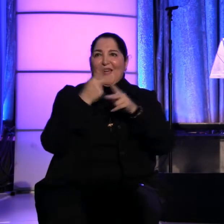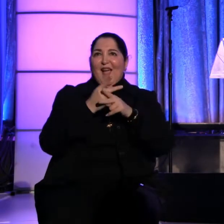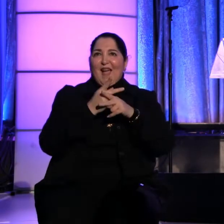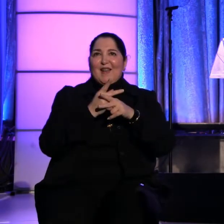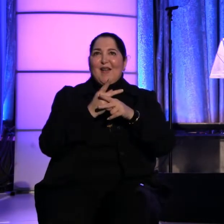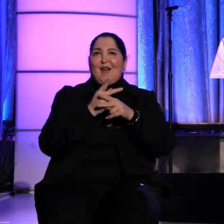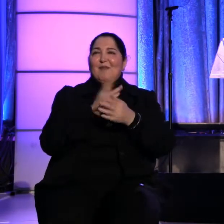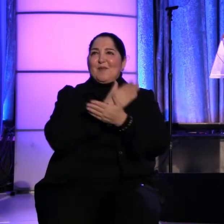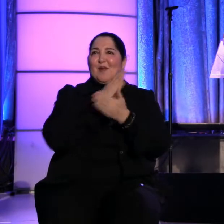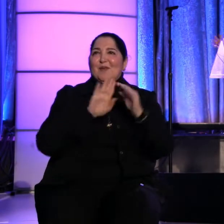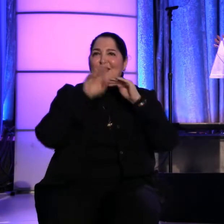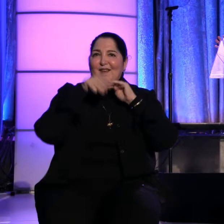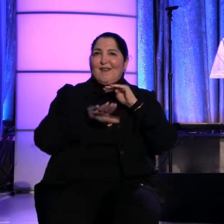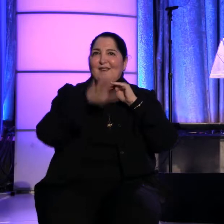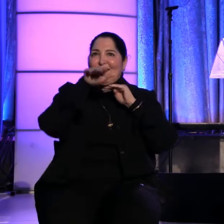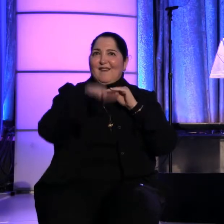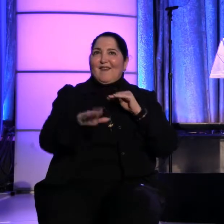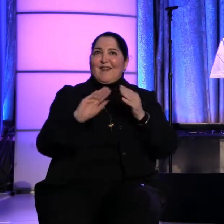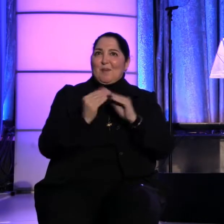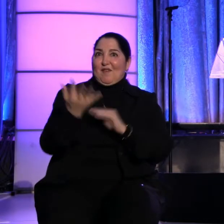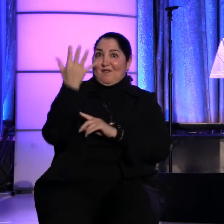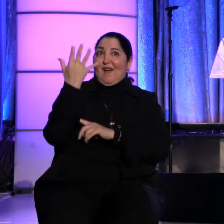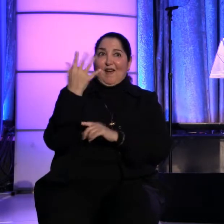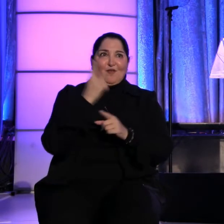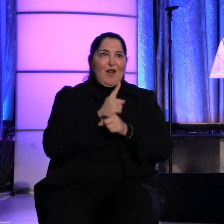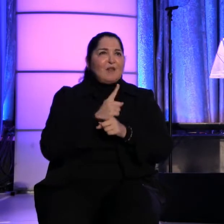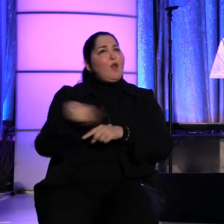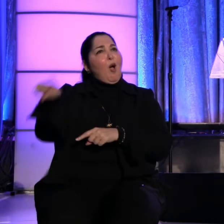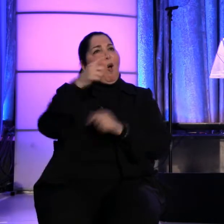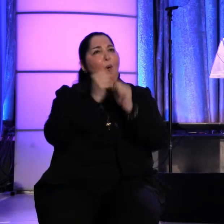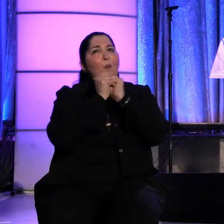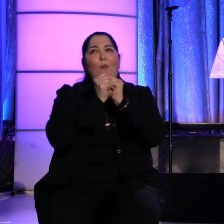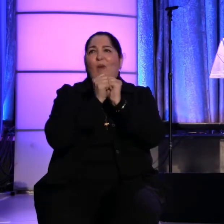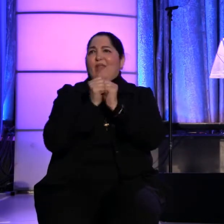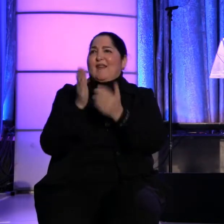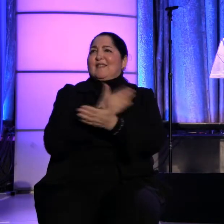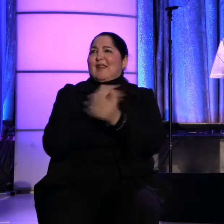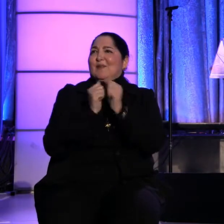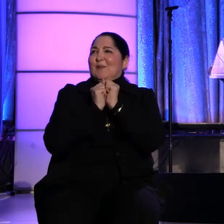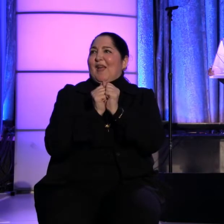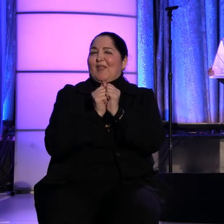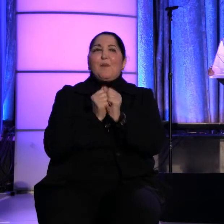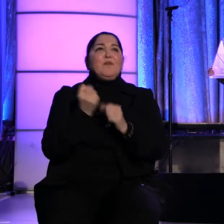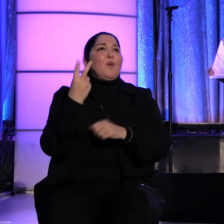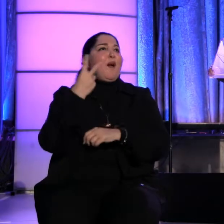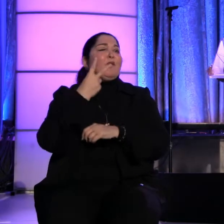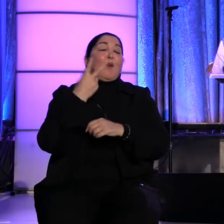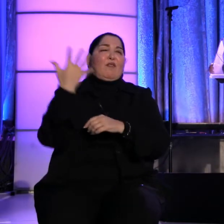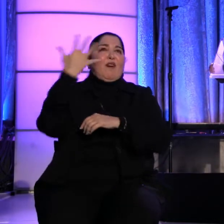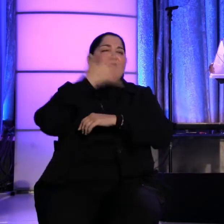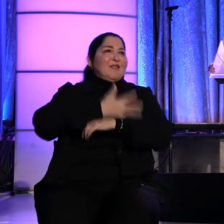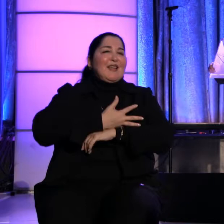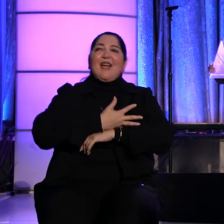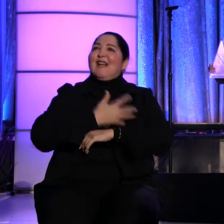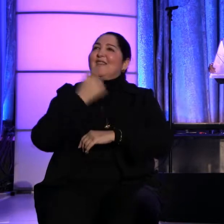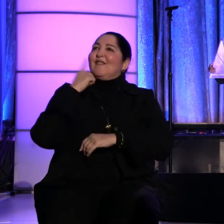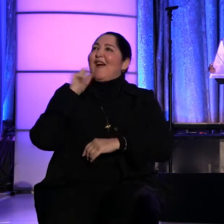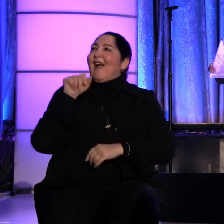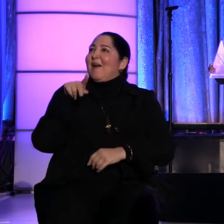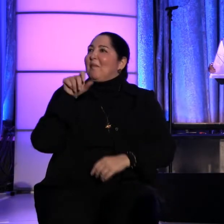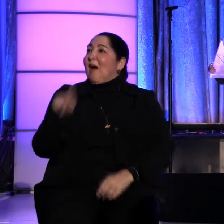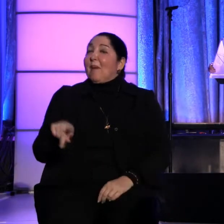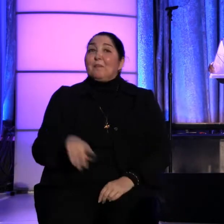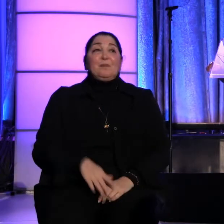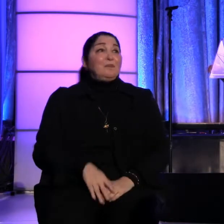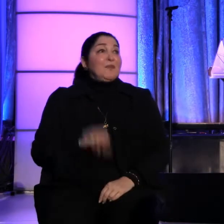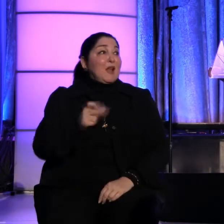you sing when you hear the number 5. And so let's get through the 12 days or the 5 days of APAP. Is everybody able